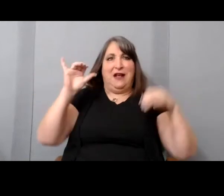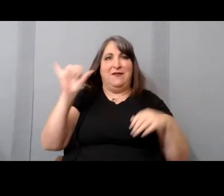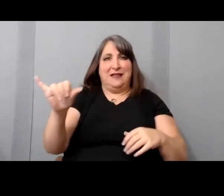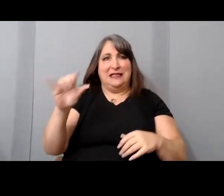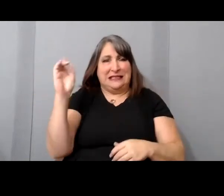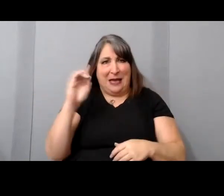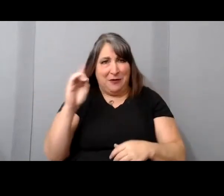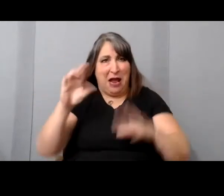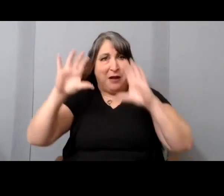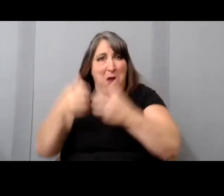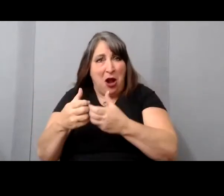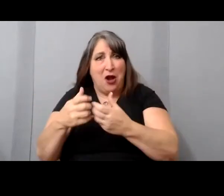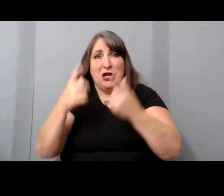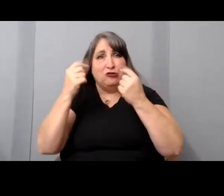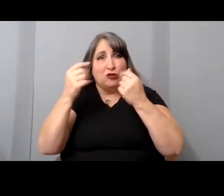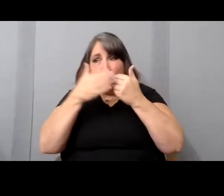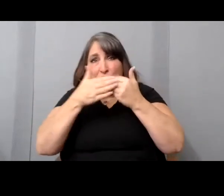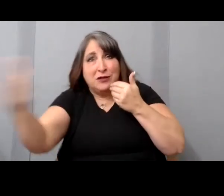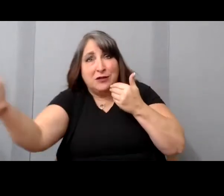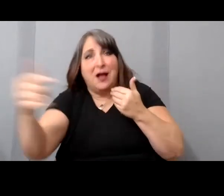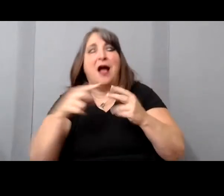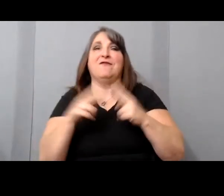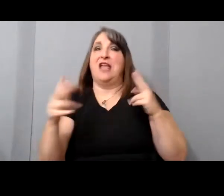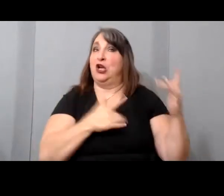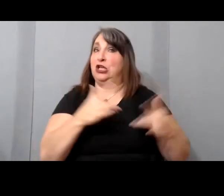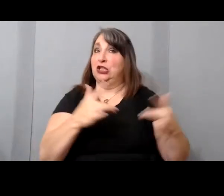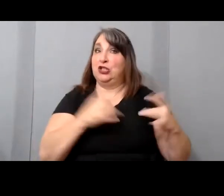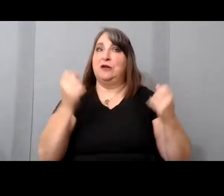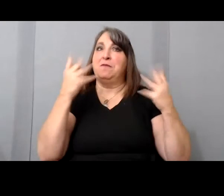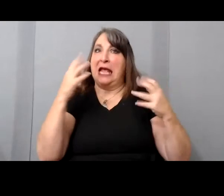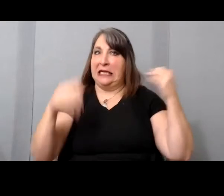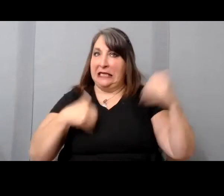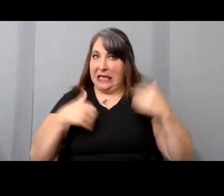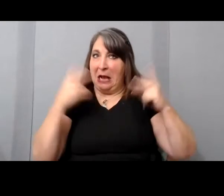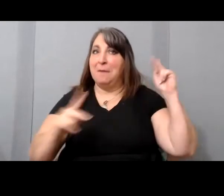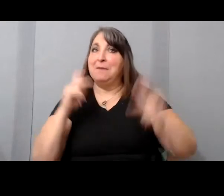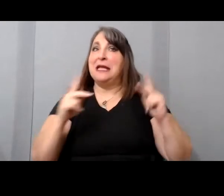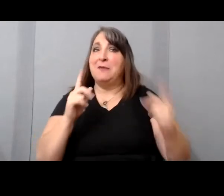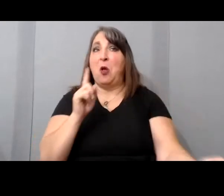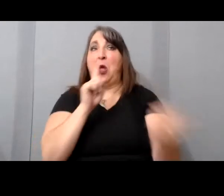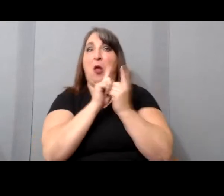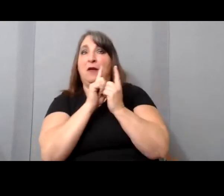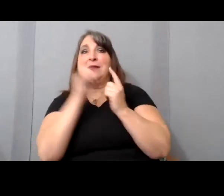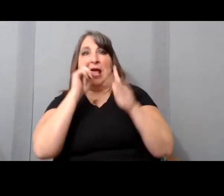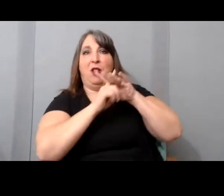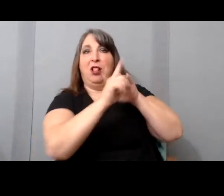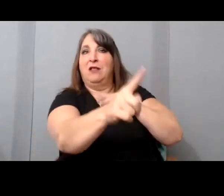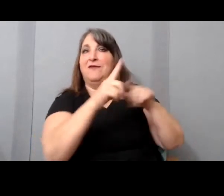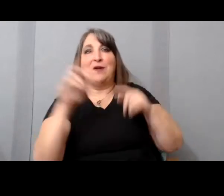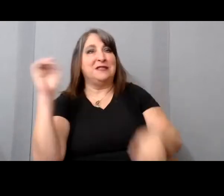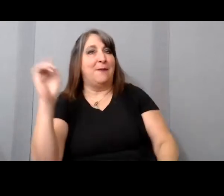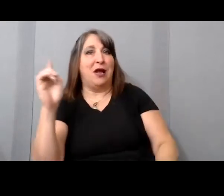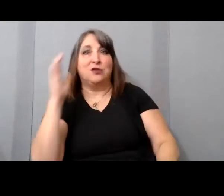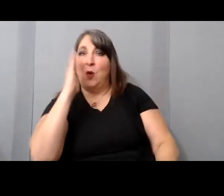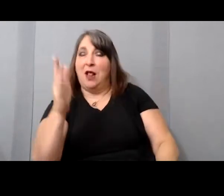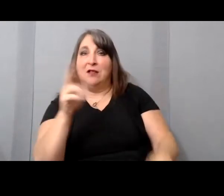be, I am greatly concerned that many of my young people who come to me are going to defect from the party. That when we start looking